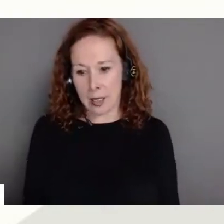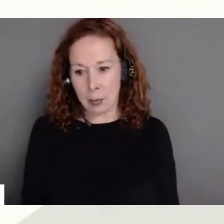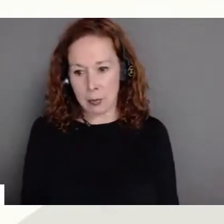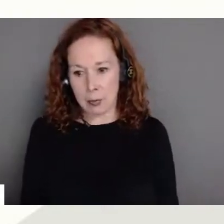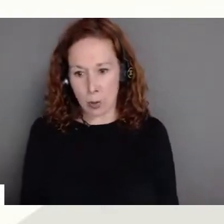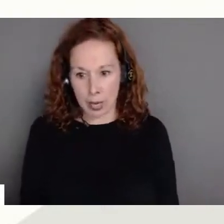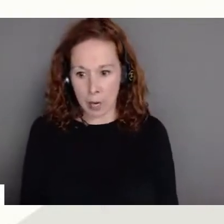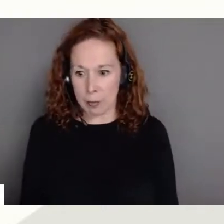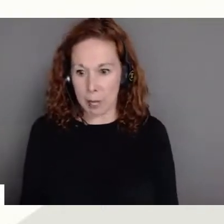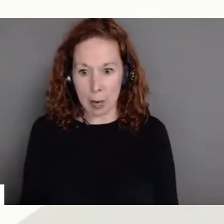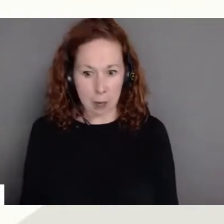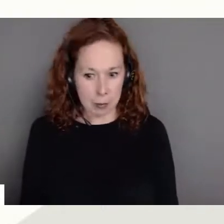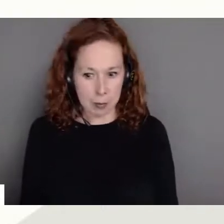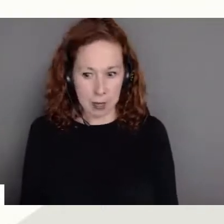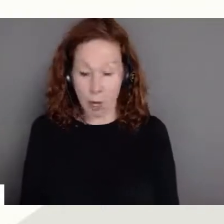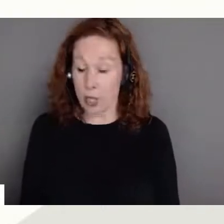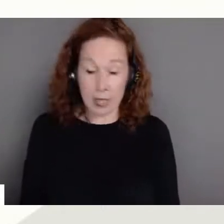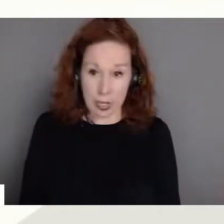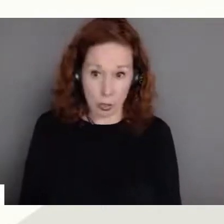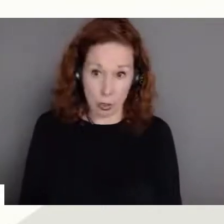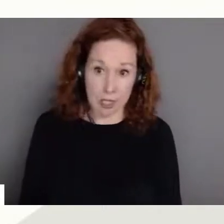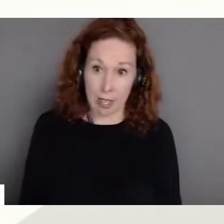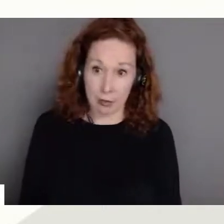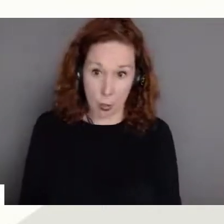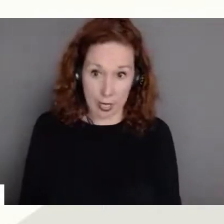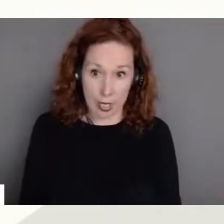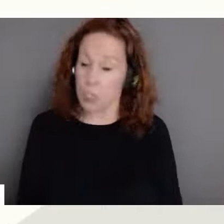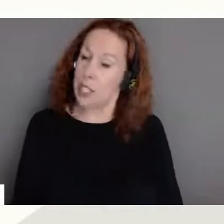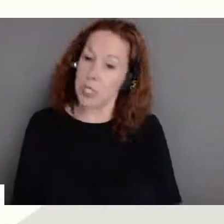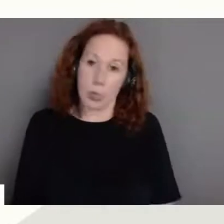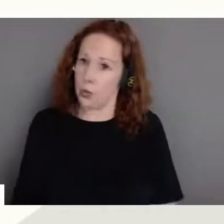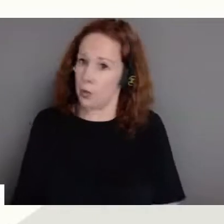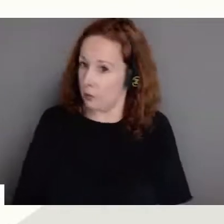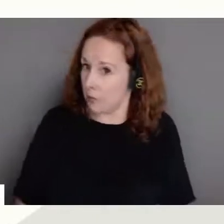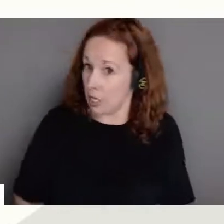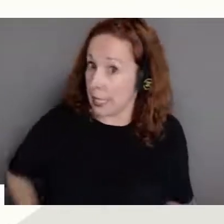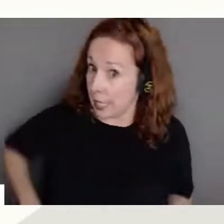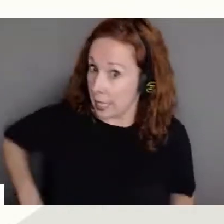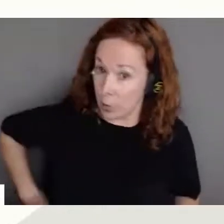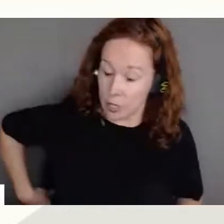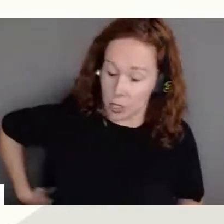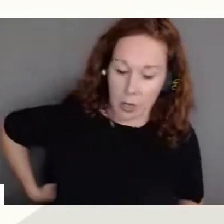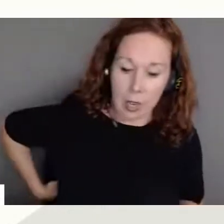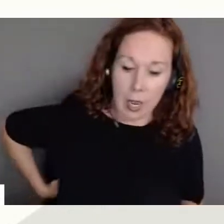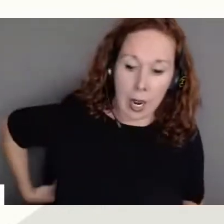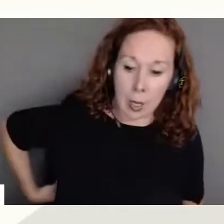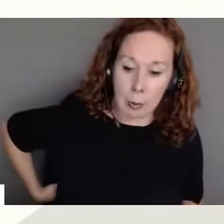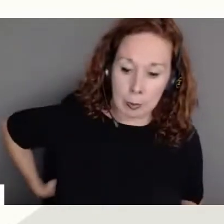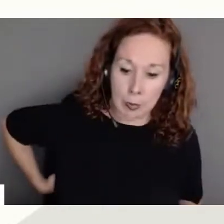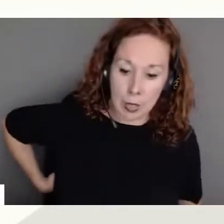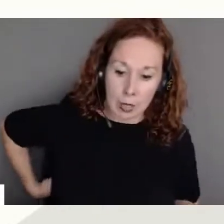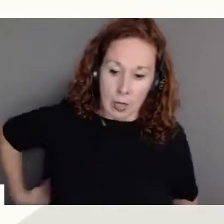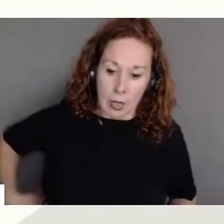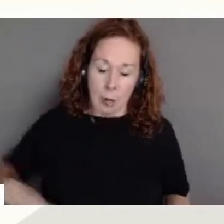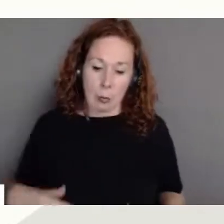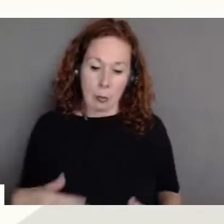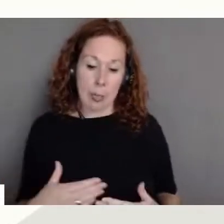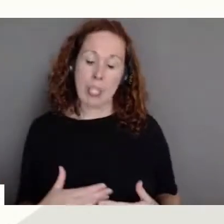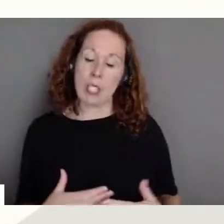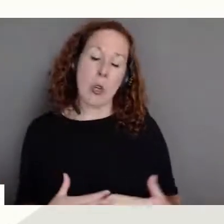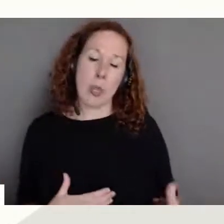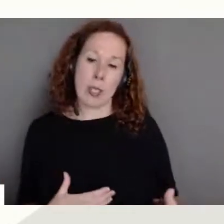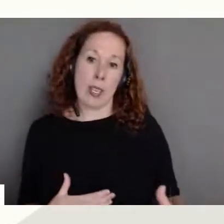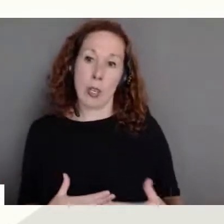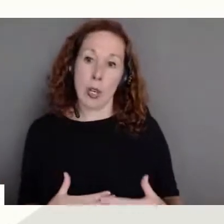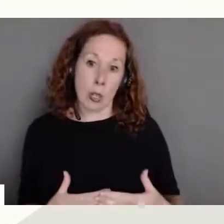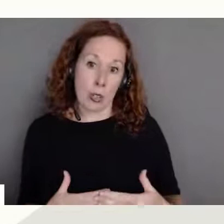that growing up, like my mom's hard of hearing, so she's deaf in one ear. She doesn't use sign language. Okay. Um, but